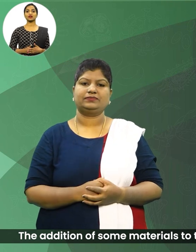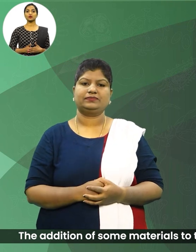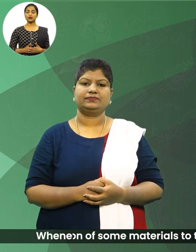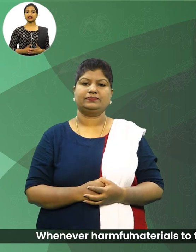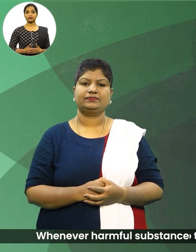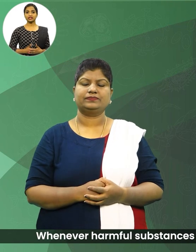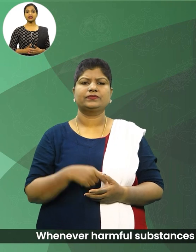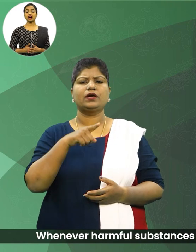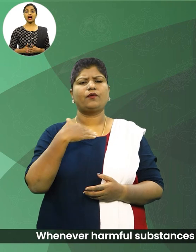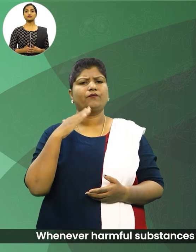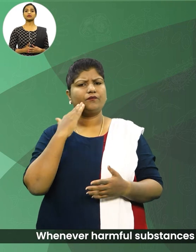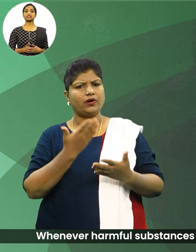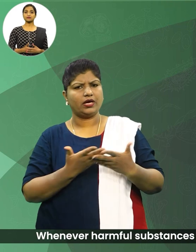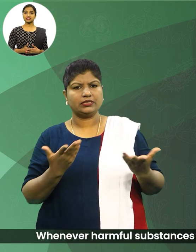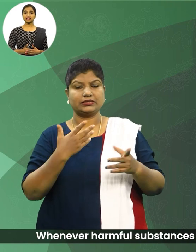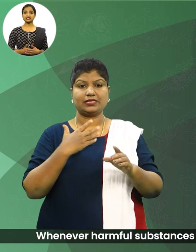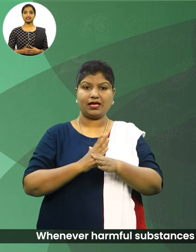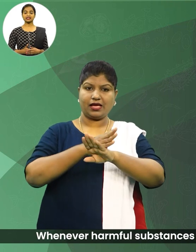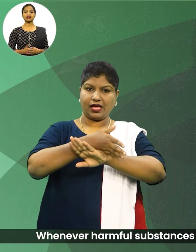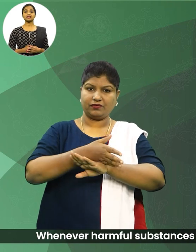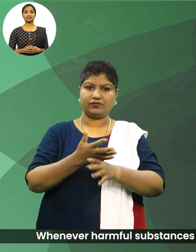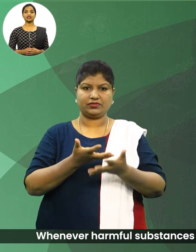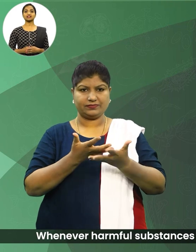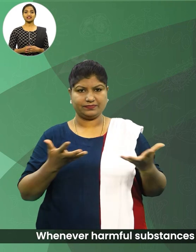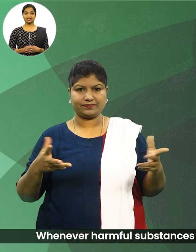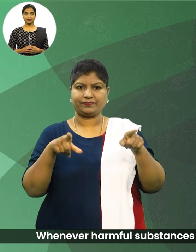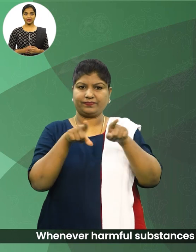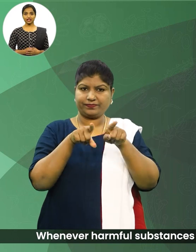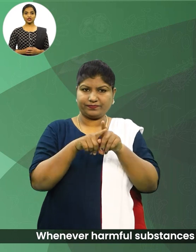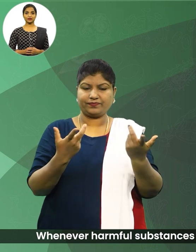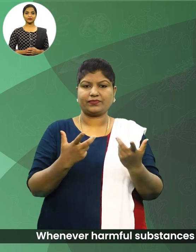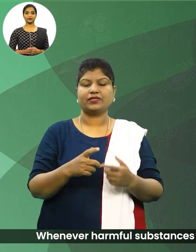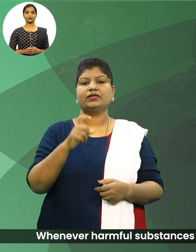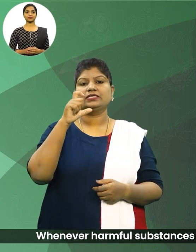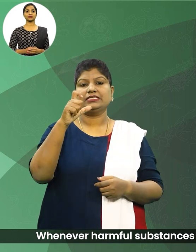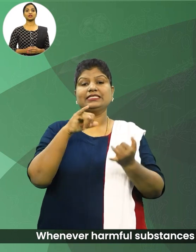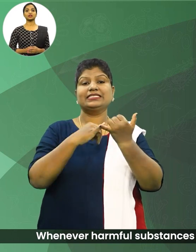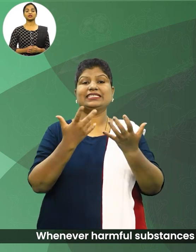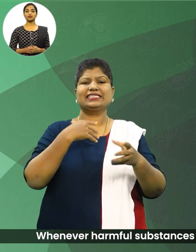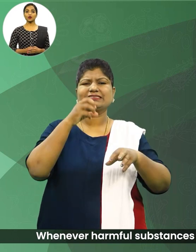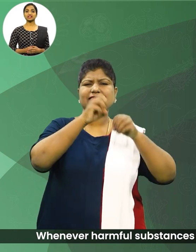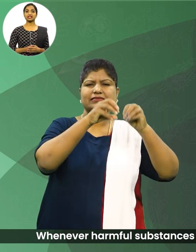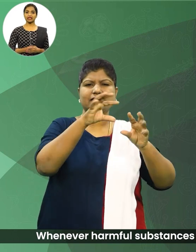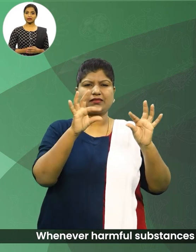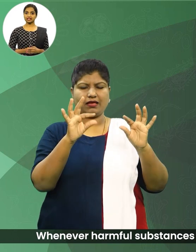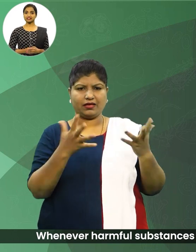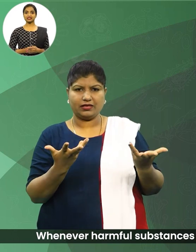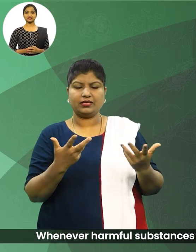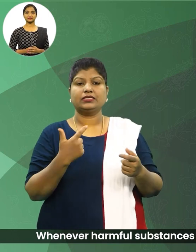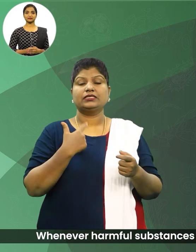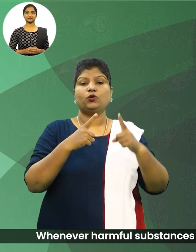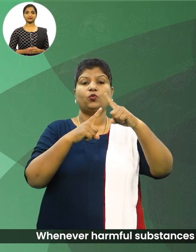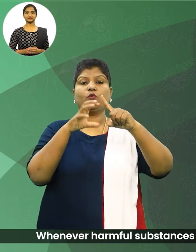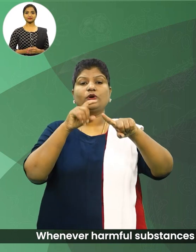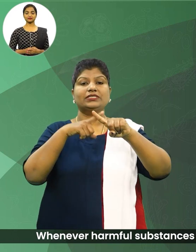Whenever harmful substances such as sewage, toxic chemicals,